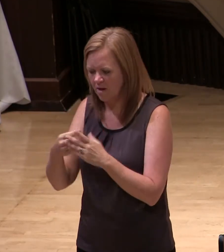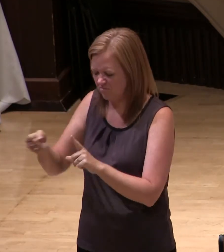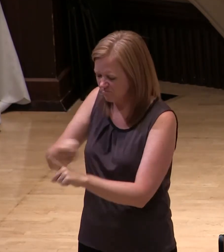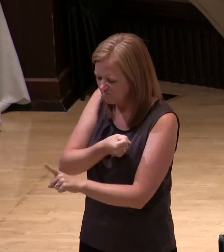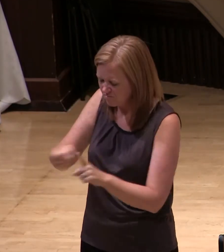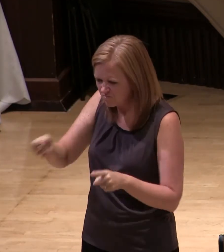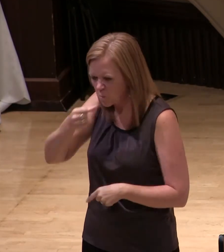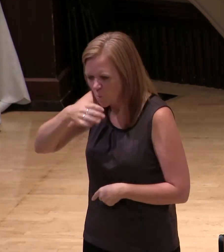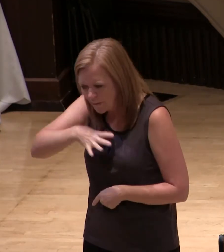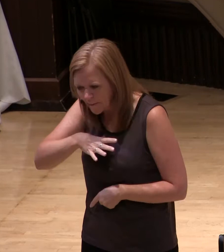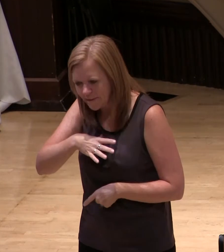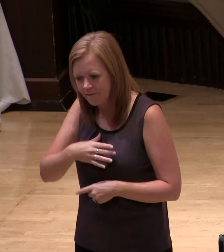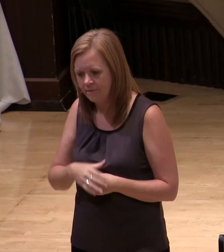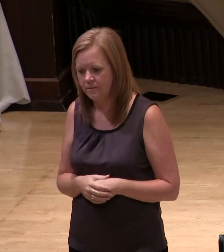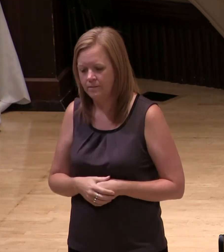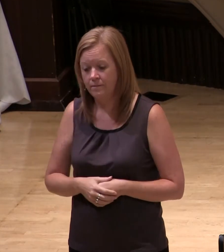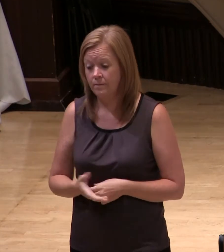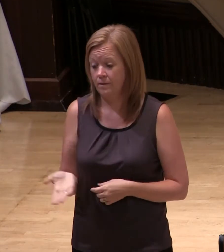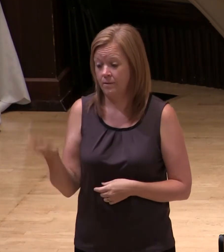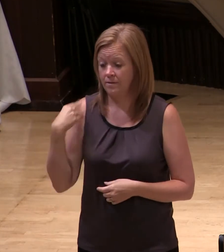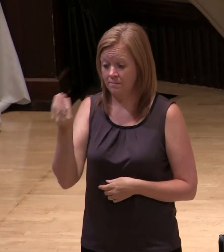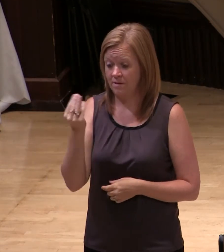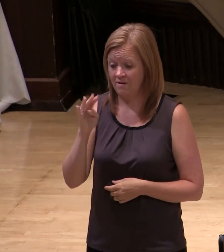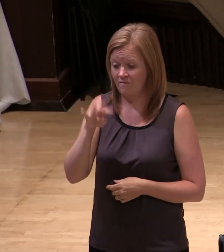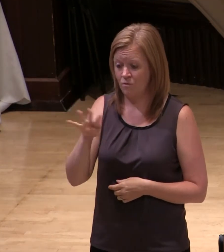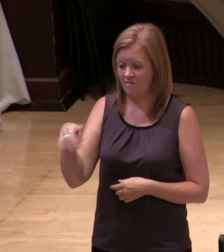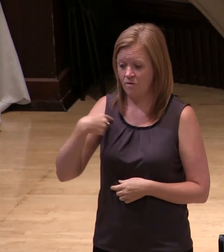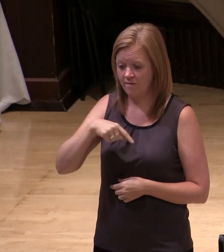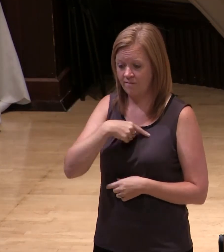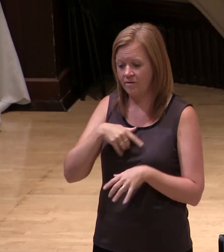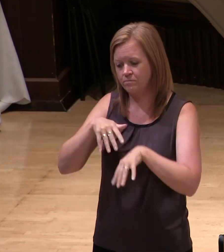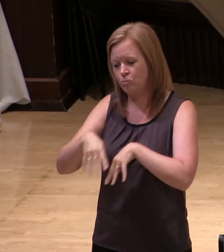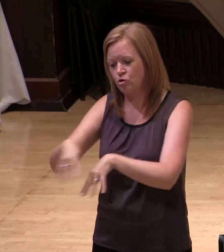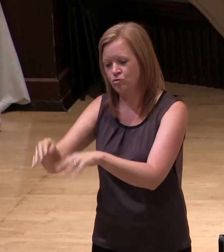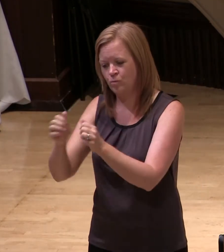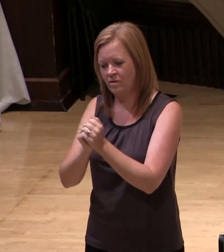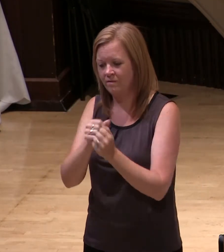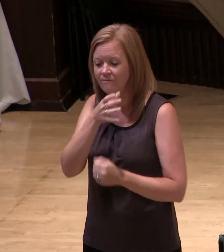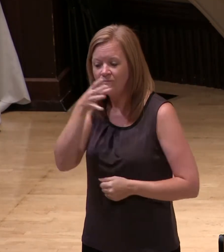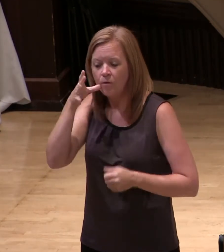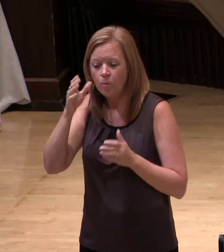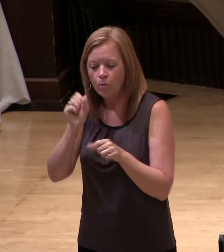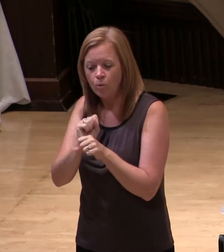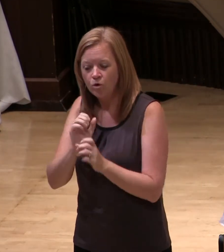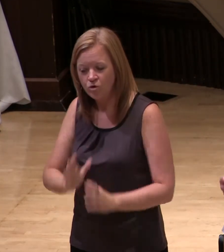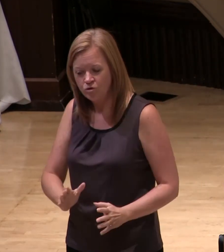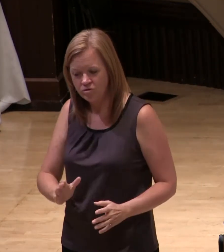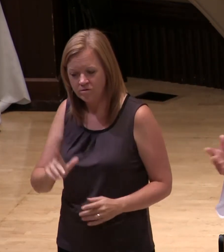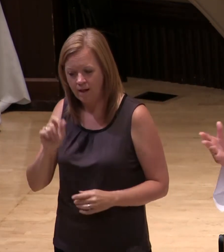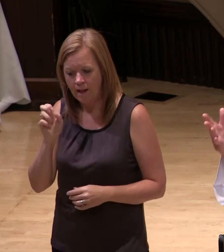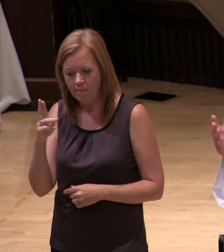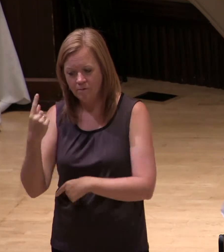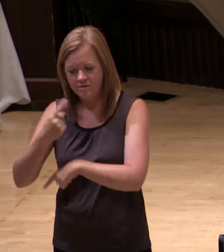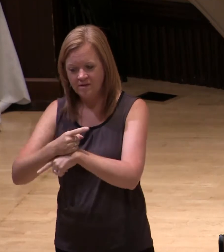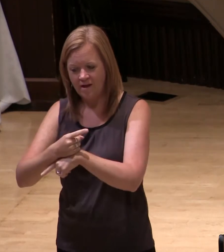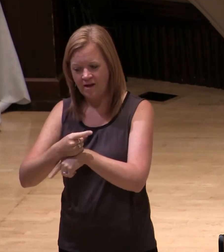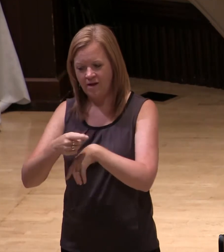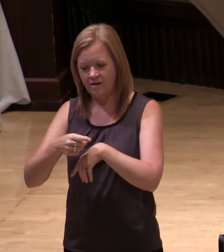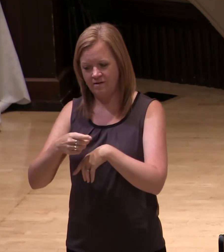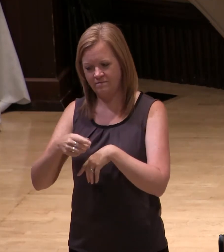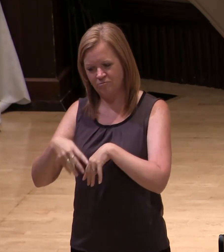Last Monday, 44 of us marched with farm workers in the Labor Day parade. We're trying to open the ears of the